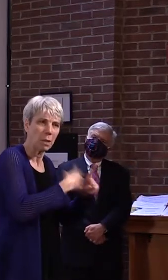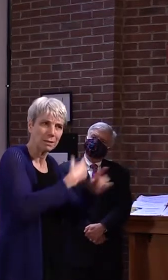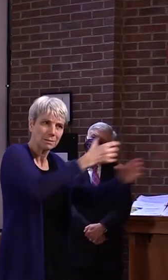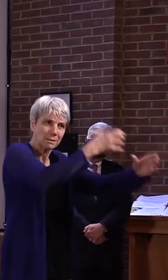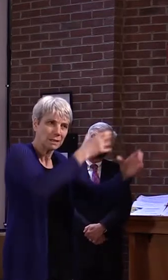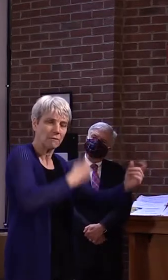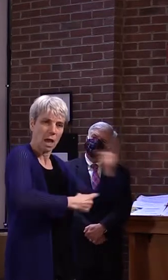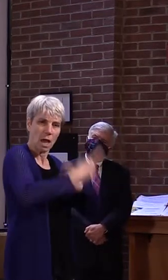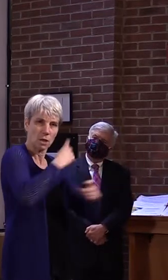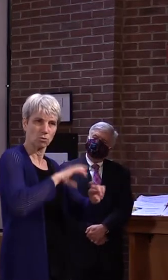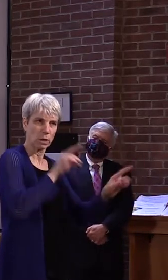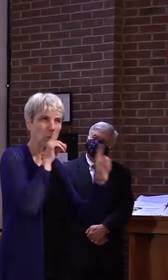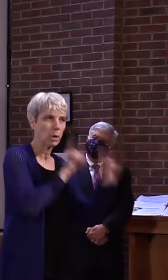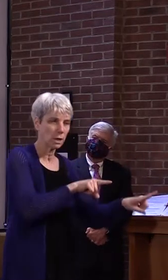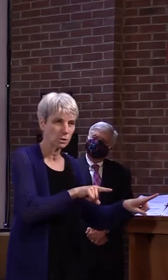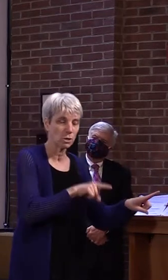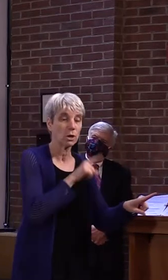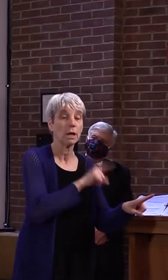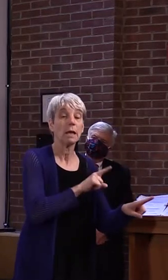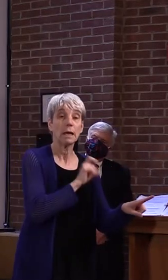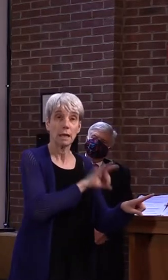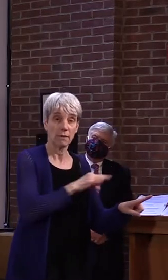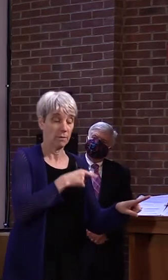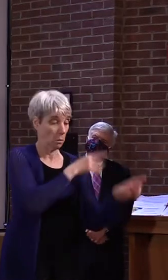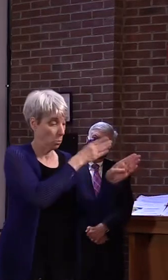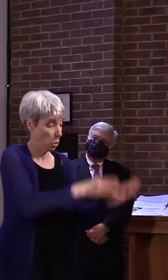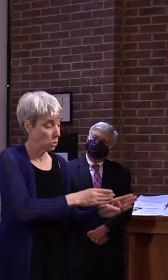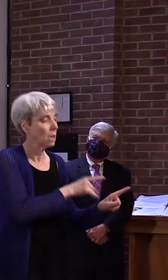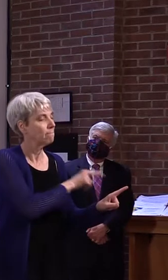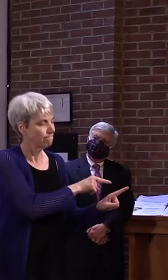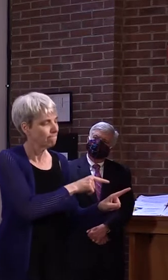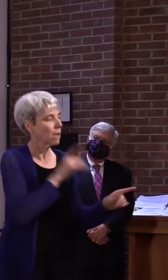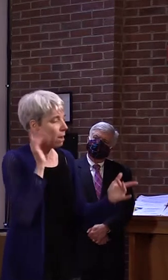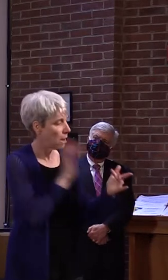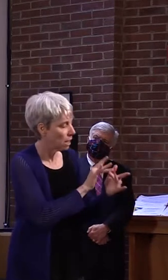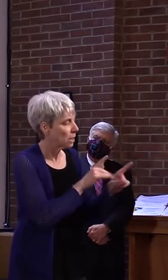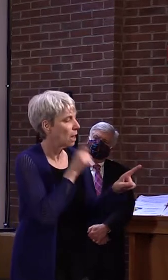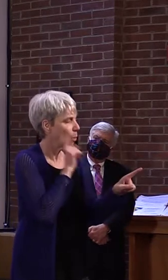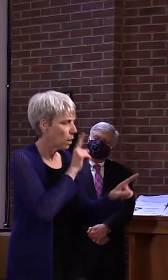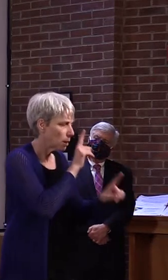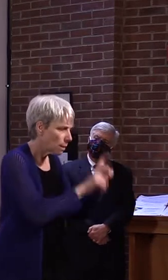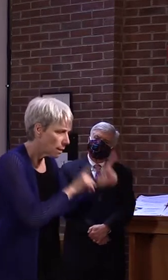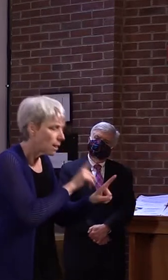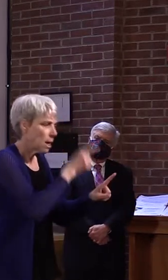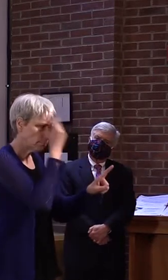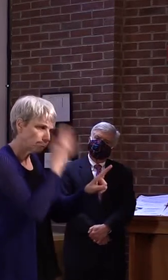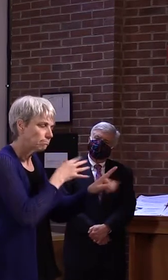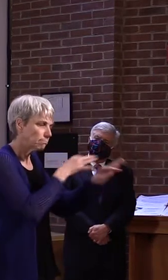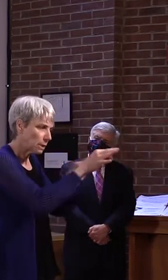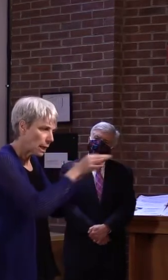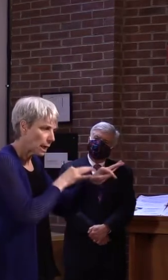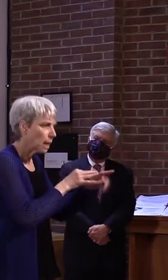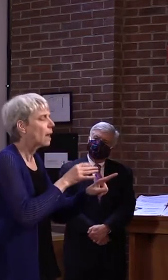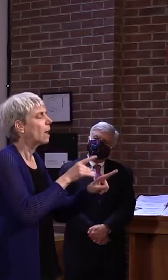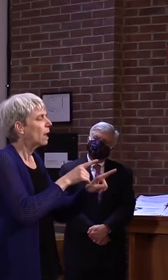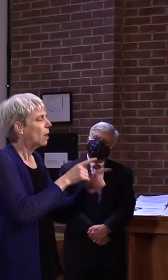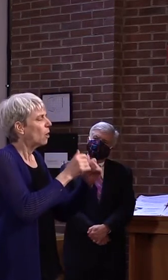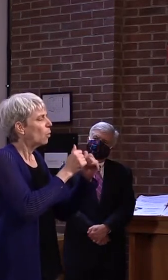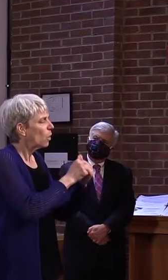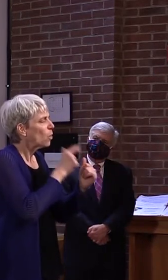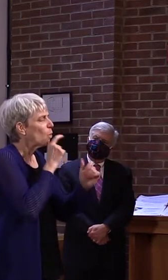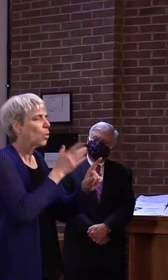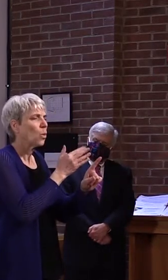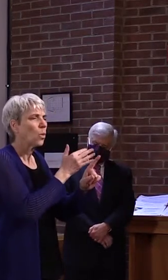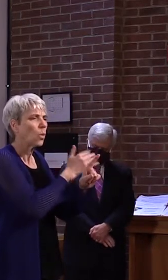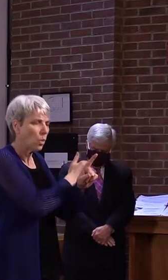about your symptoms and activities. They use your answers to determine when you were infectious and then who your close contacts were